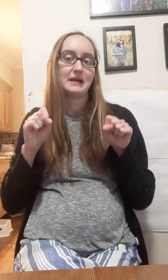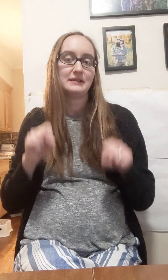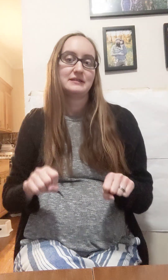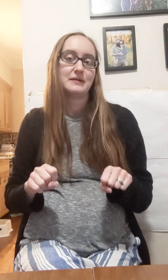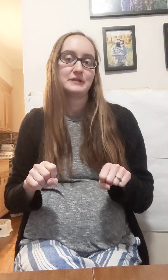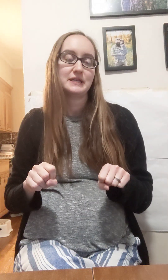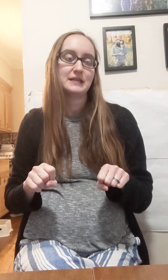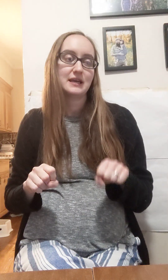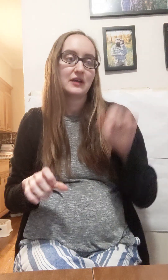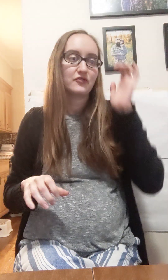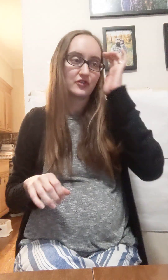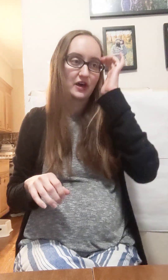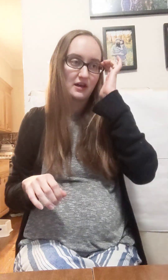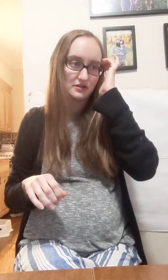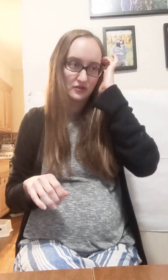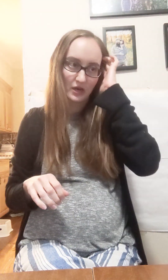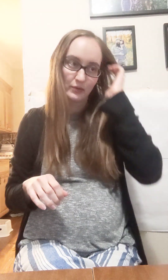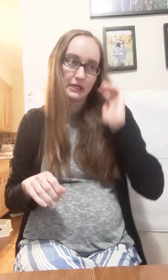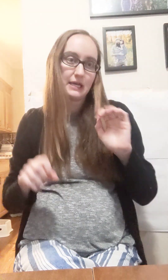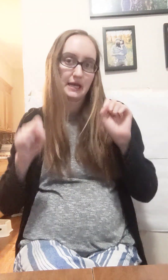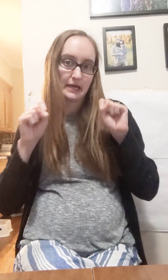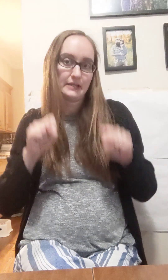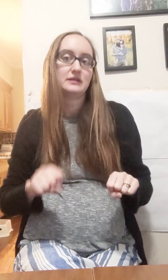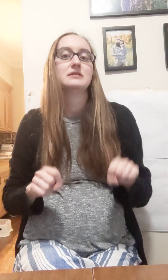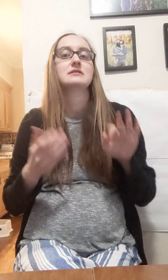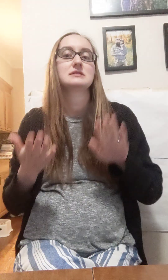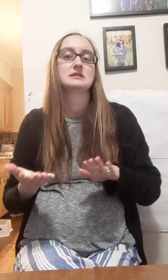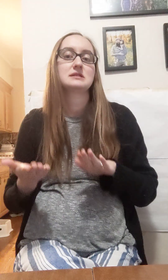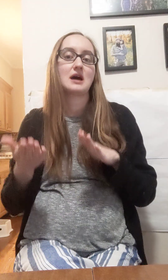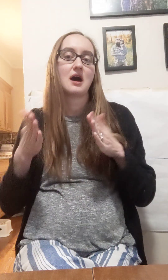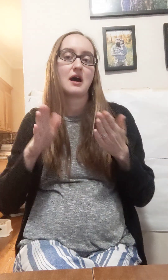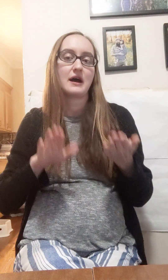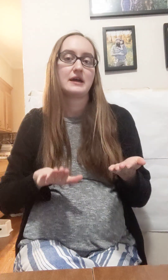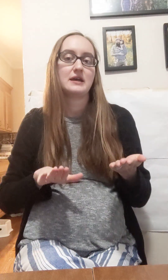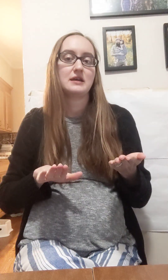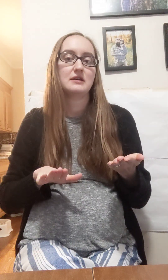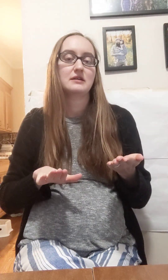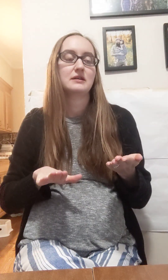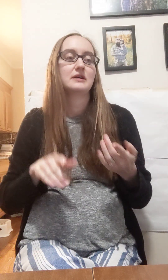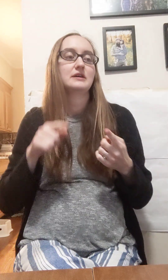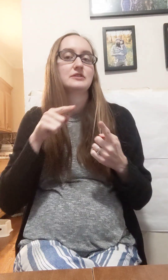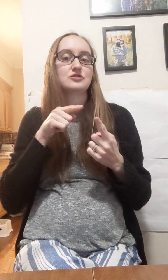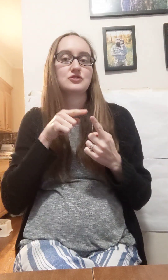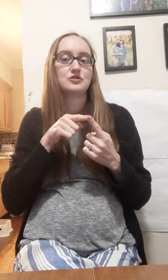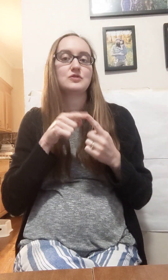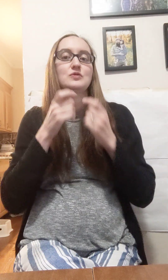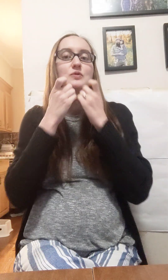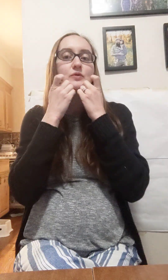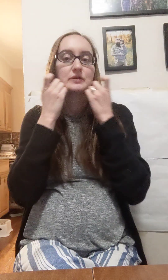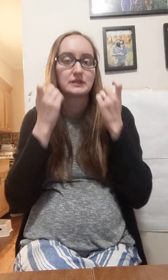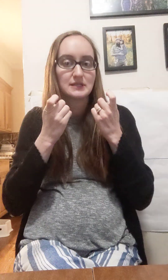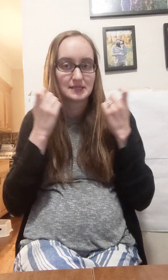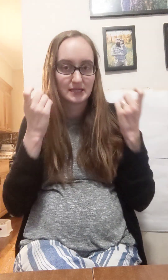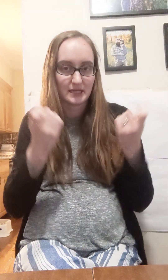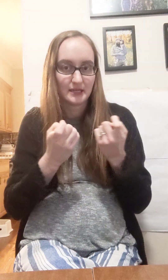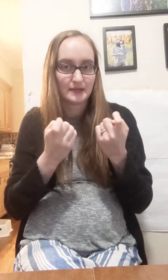might, I'm going to sign can for that so that we can die to sin.